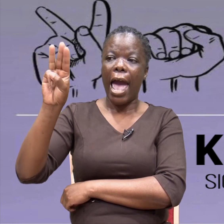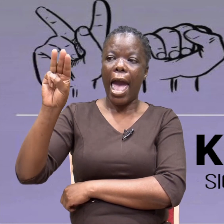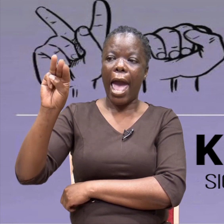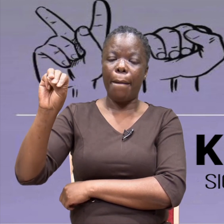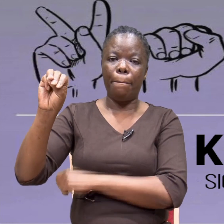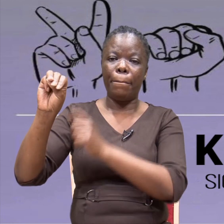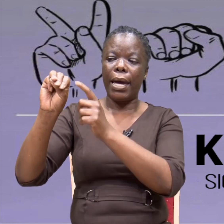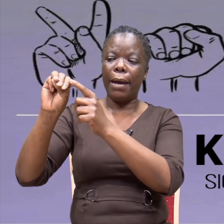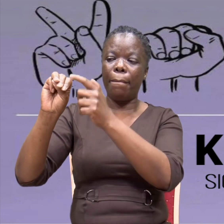M. M.